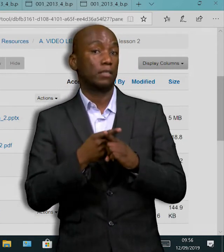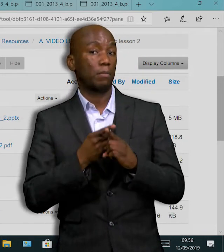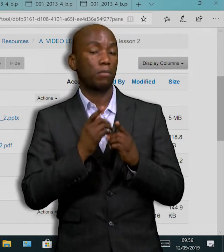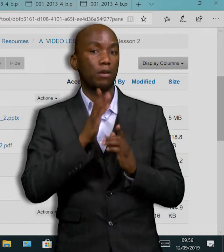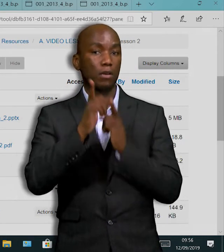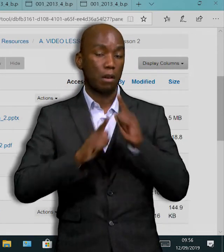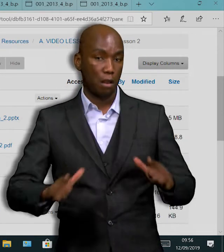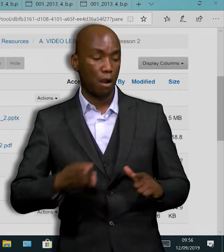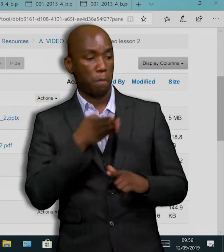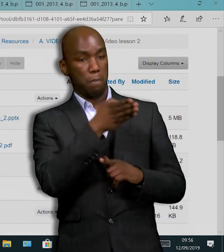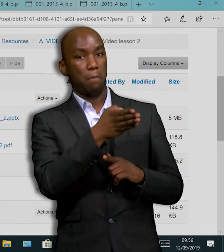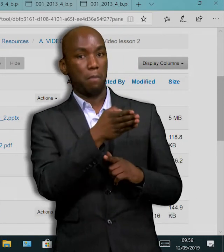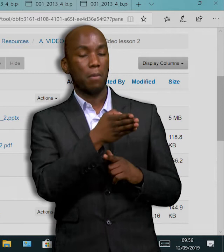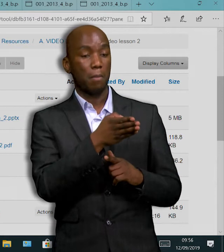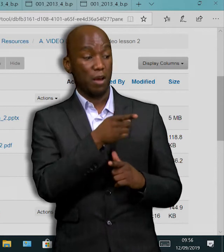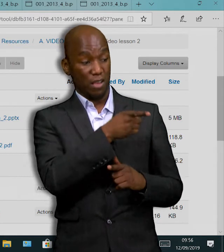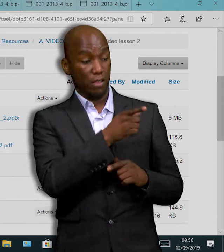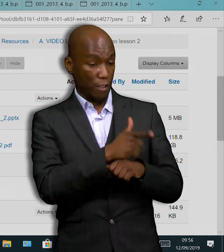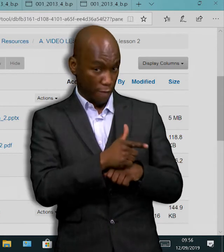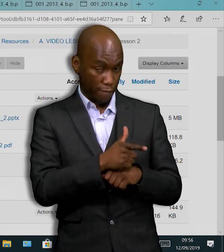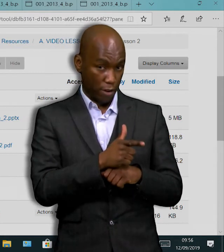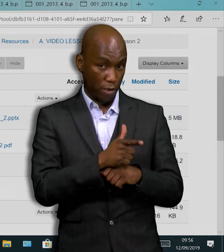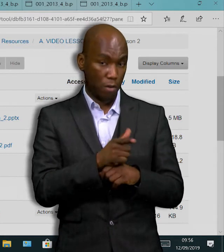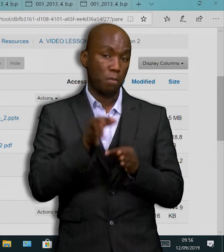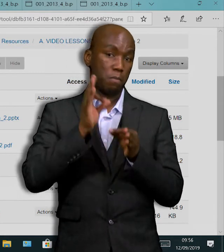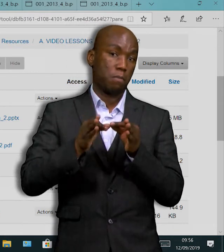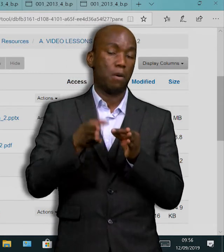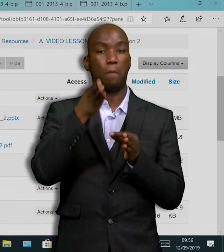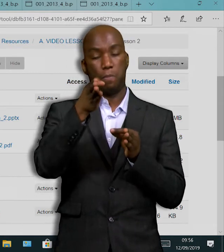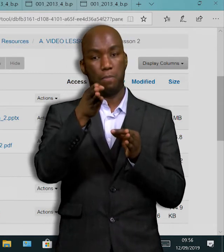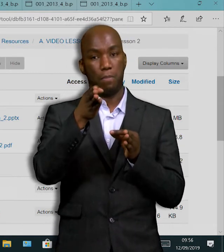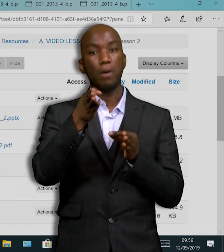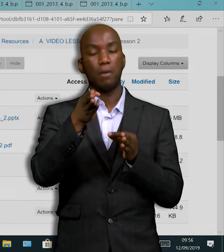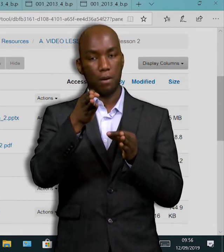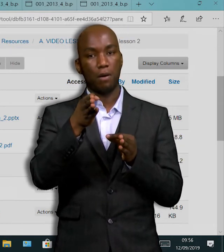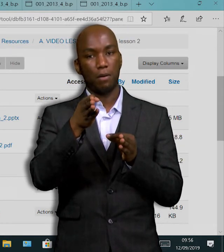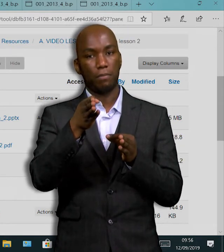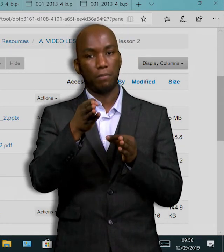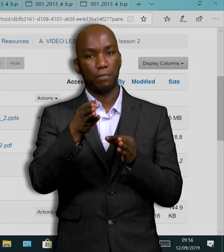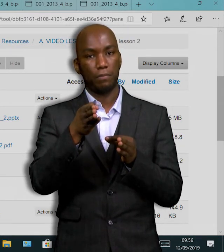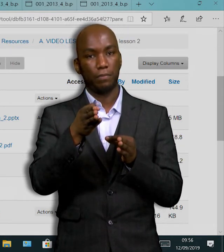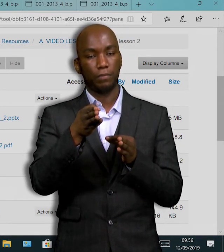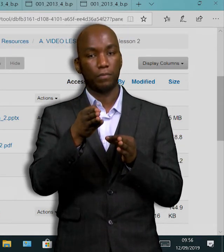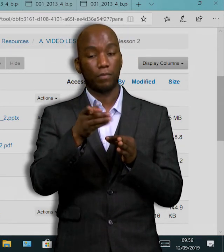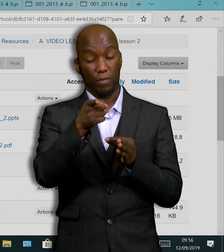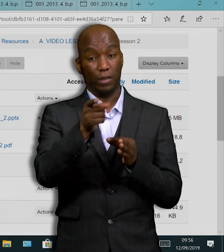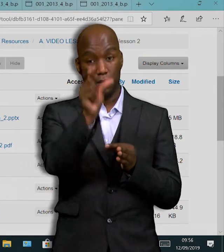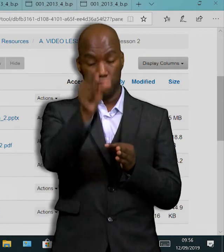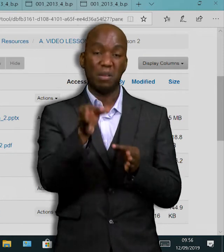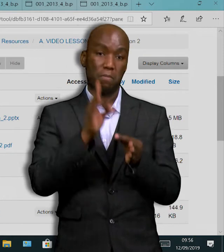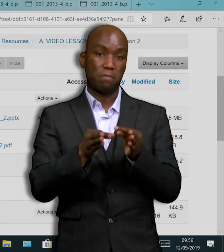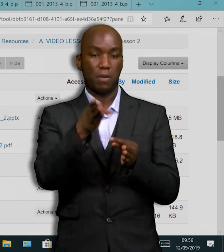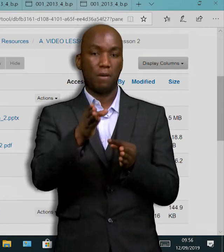Sign language. These videos have a sign language interpreter in the video